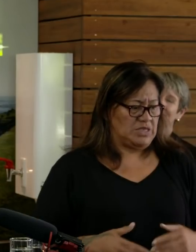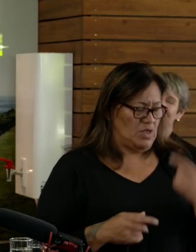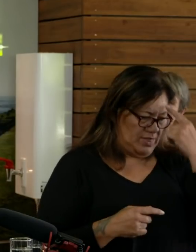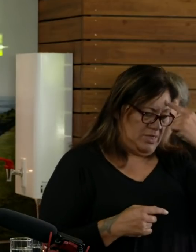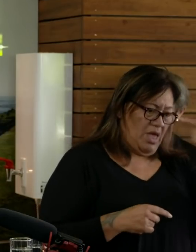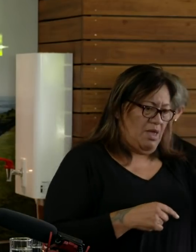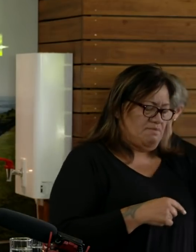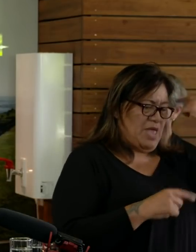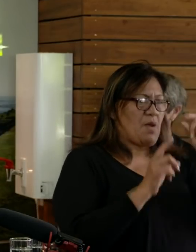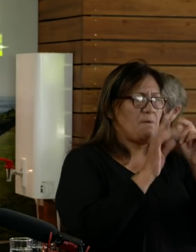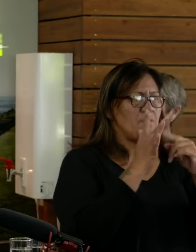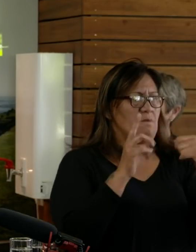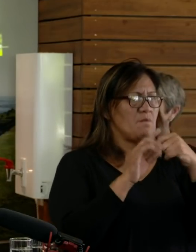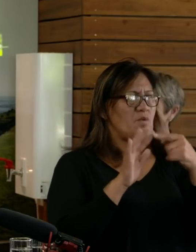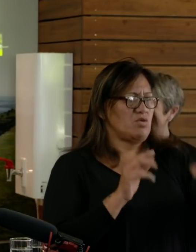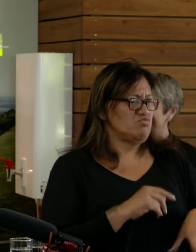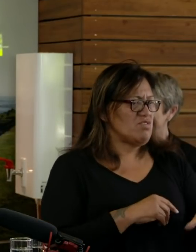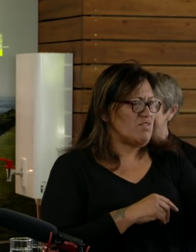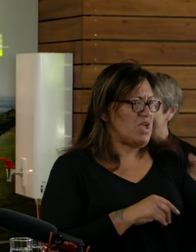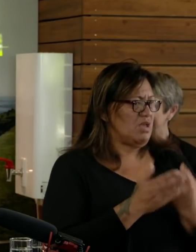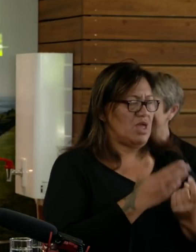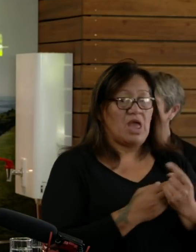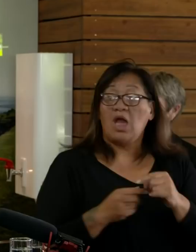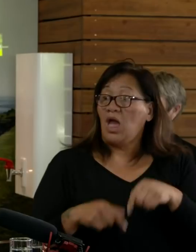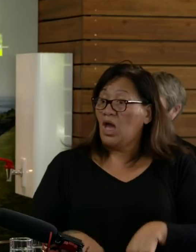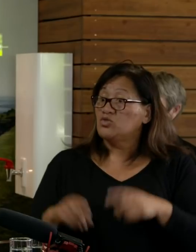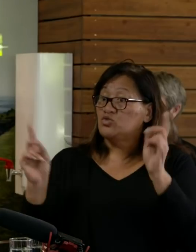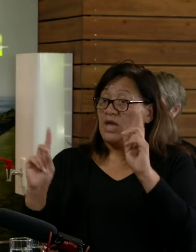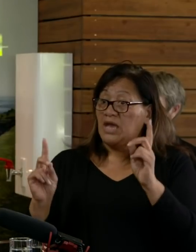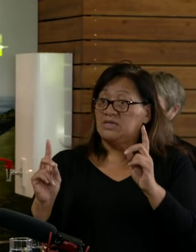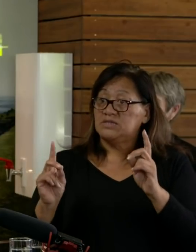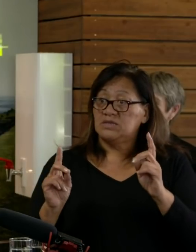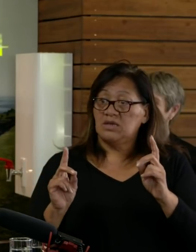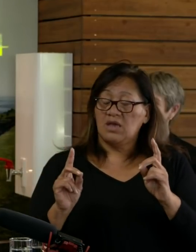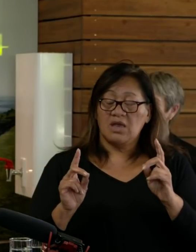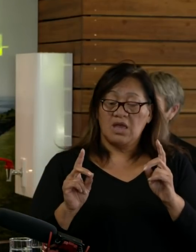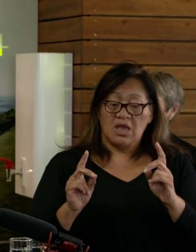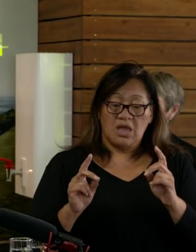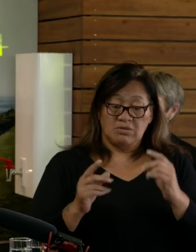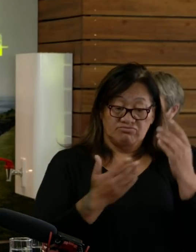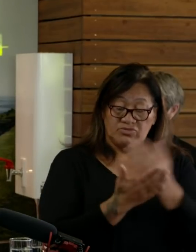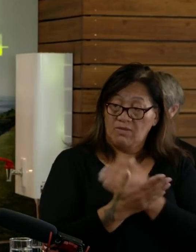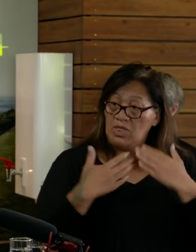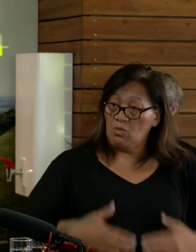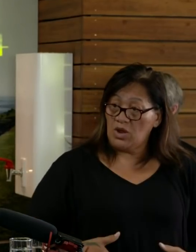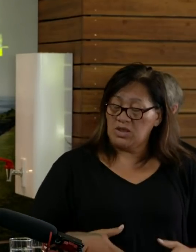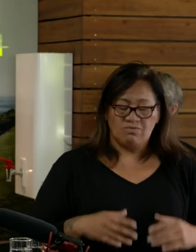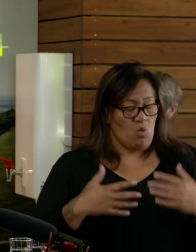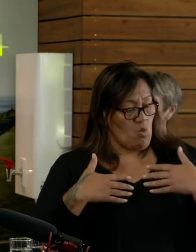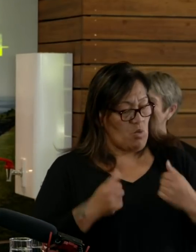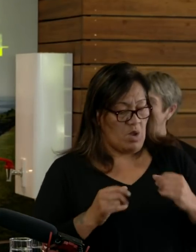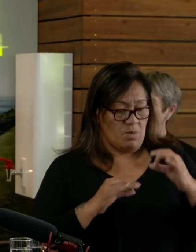police force? The decision to mount today's operation was very well prepared, very